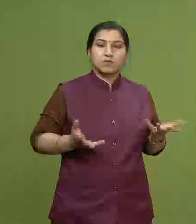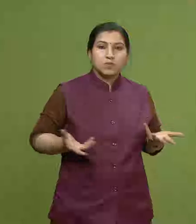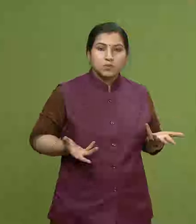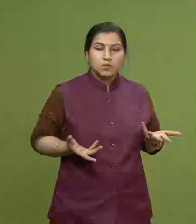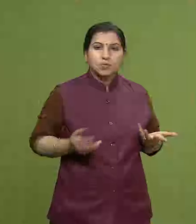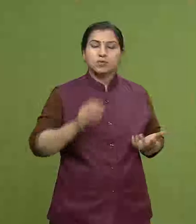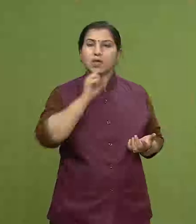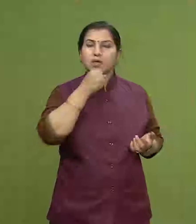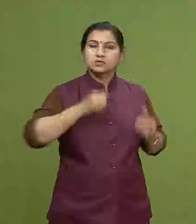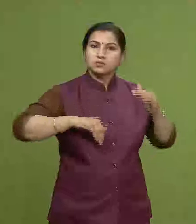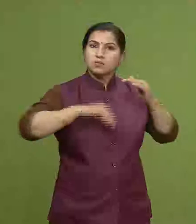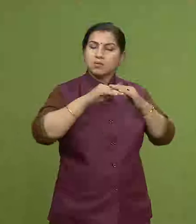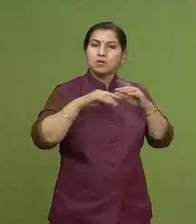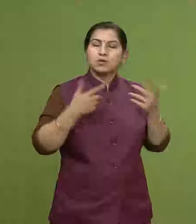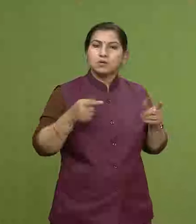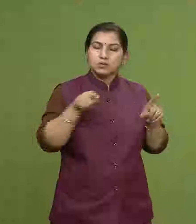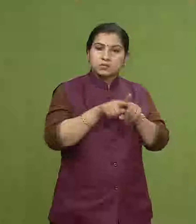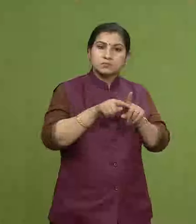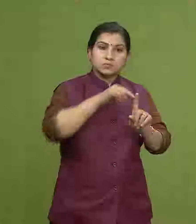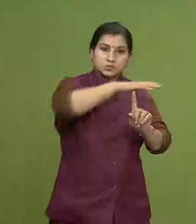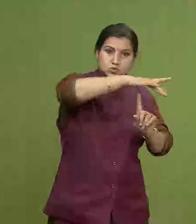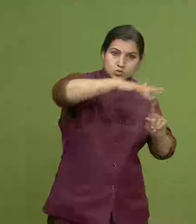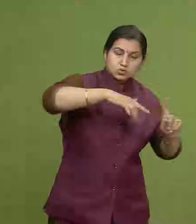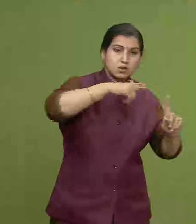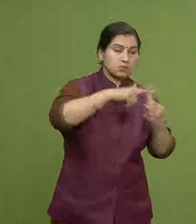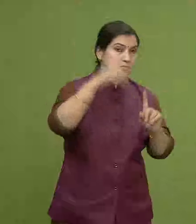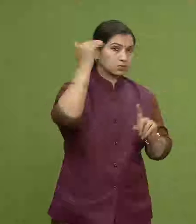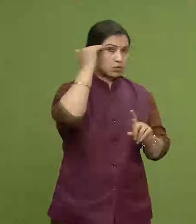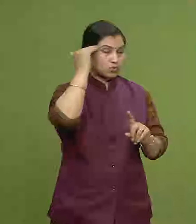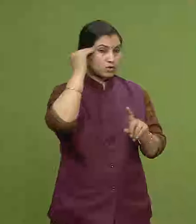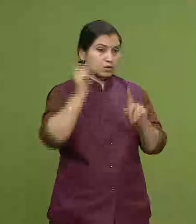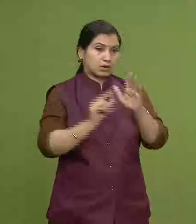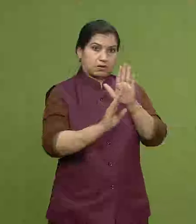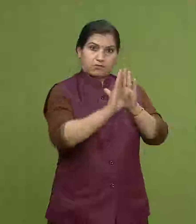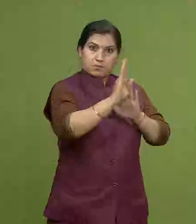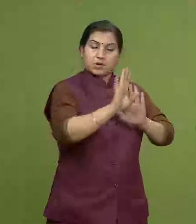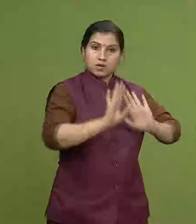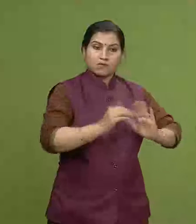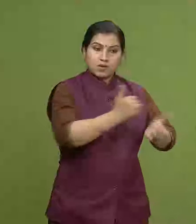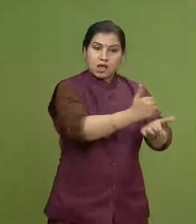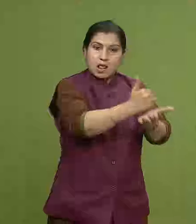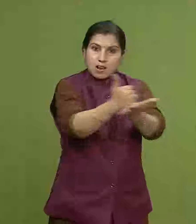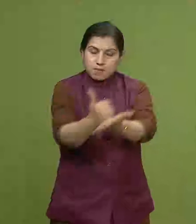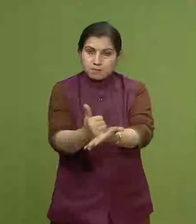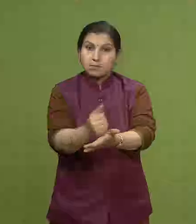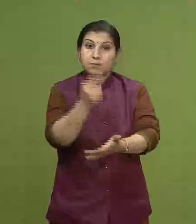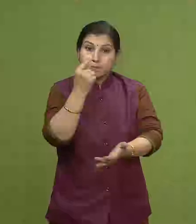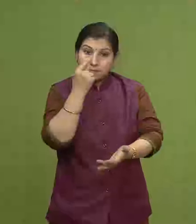adolescence also undergoes social and cognitive development, which helps him or her to adjust